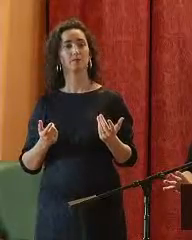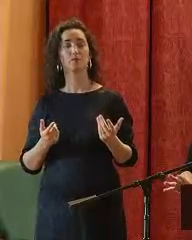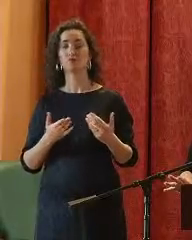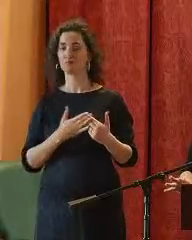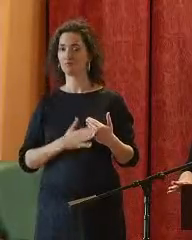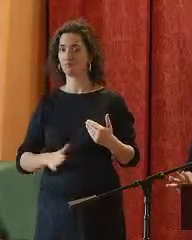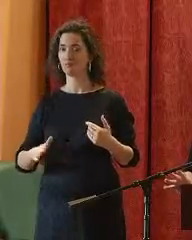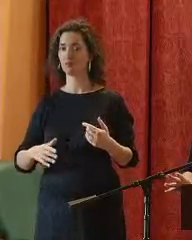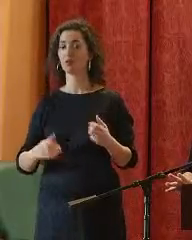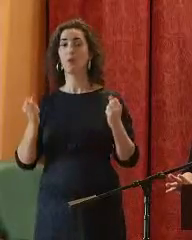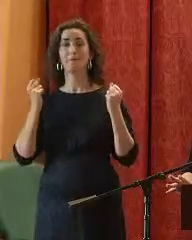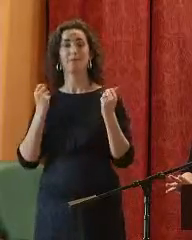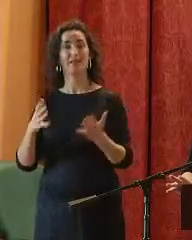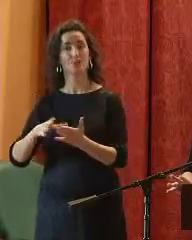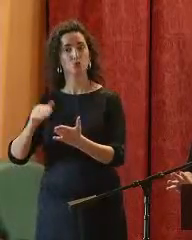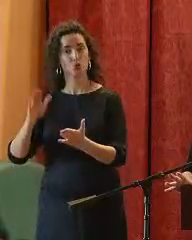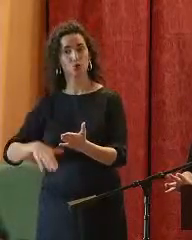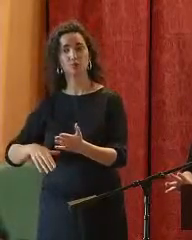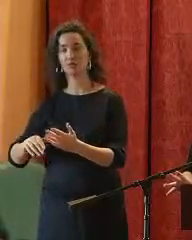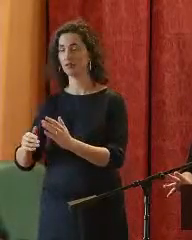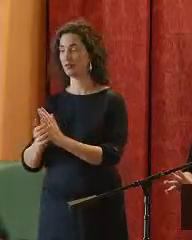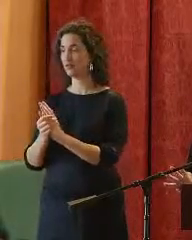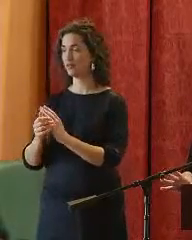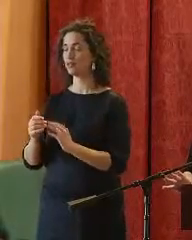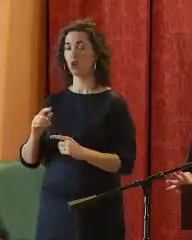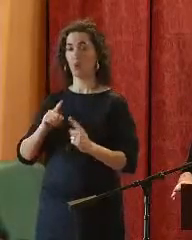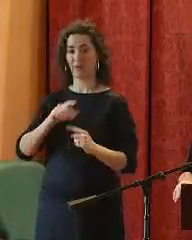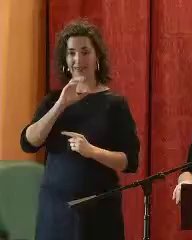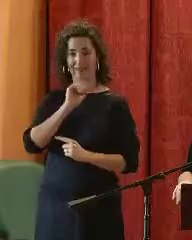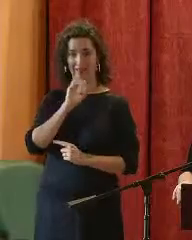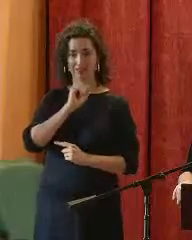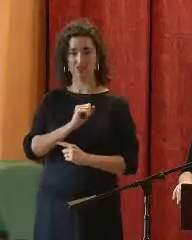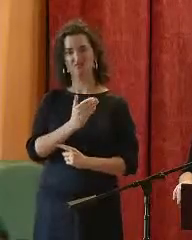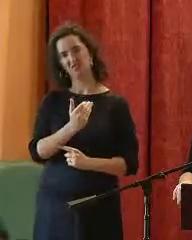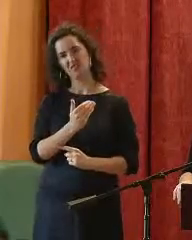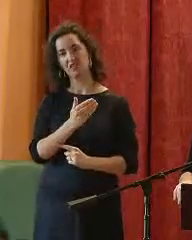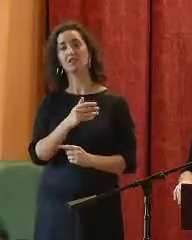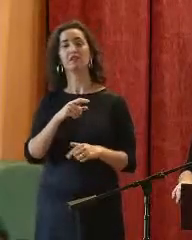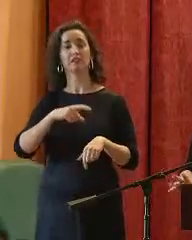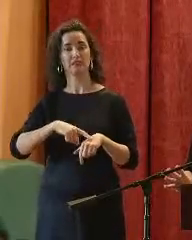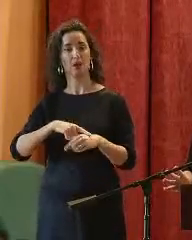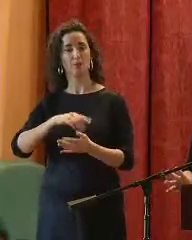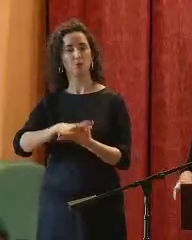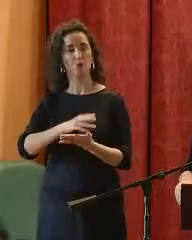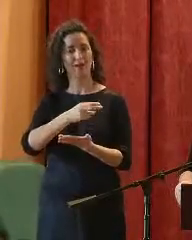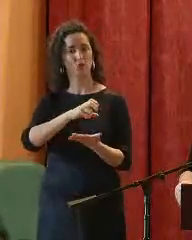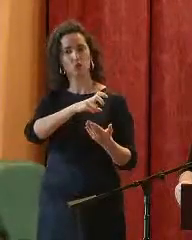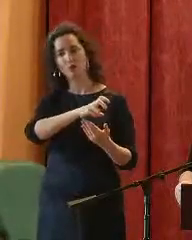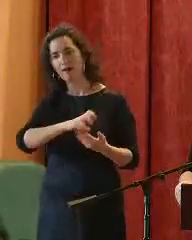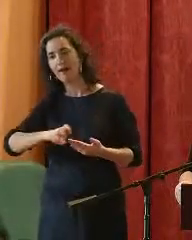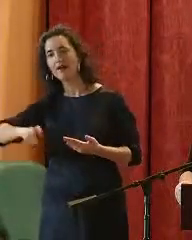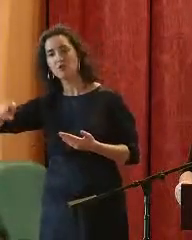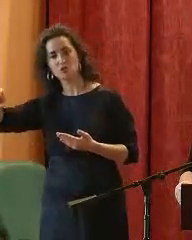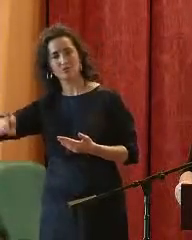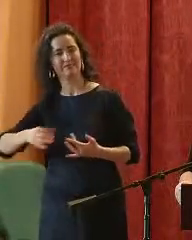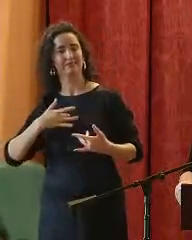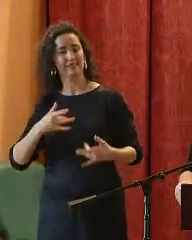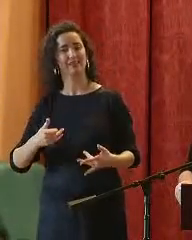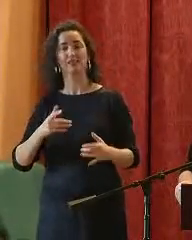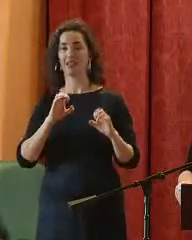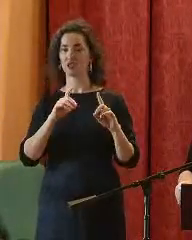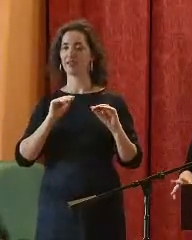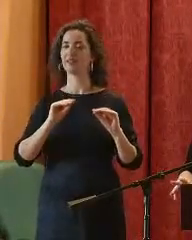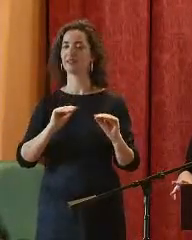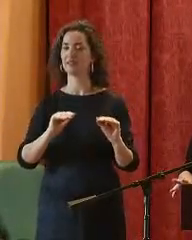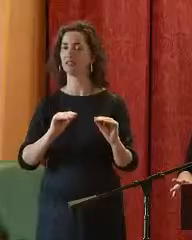Many students start to learn these skills at the age of transition around 15 years old in education. That's when we start teaching them.